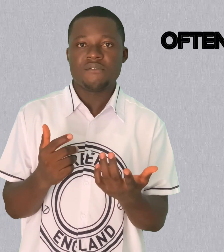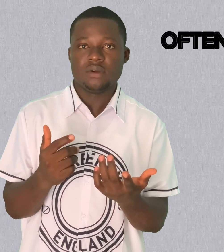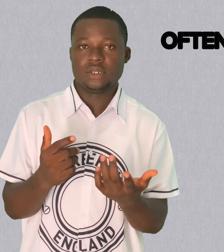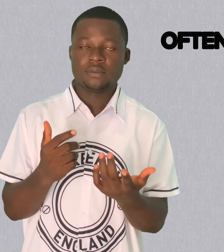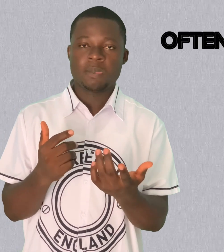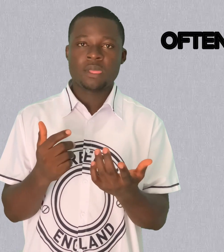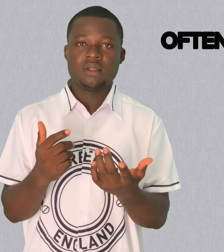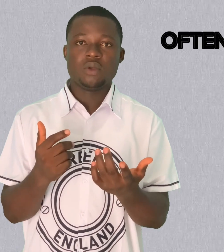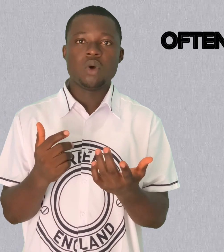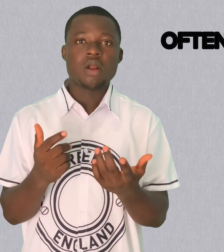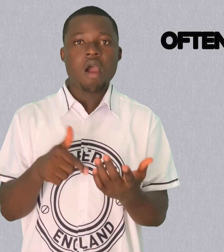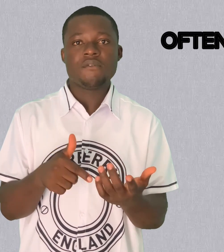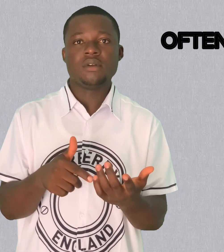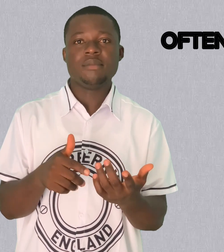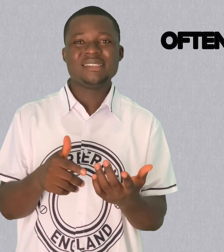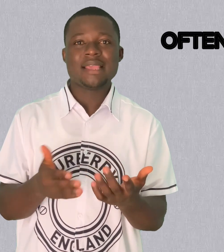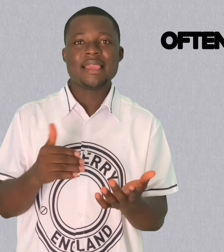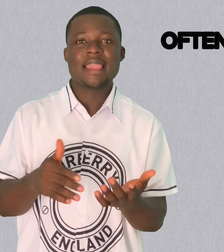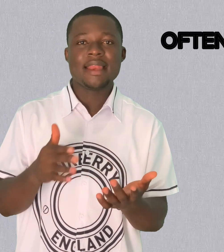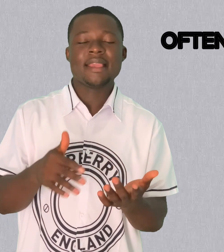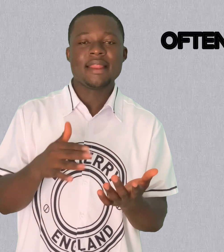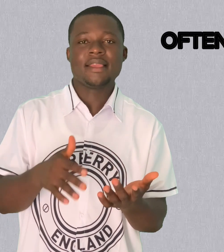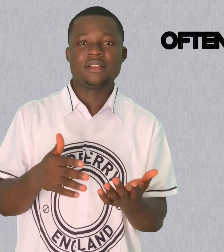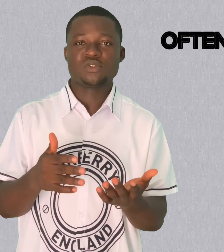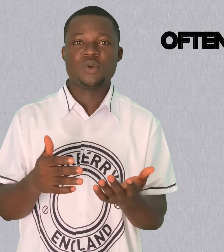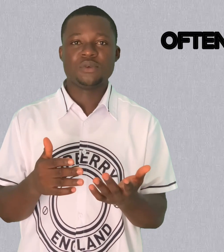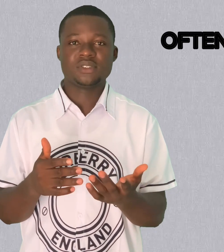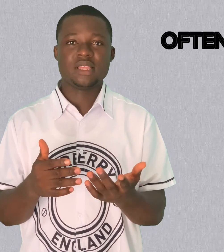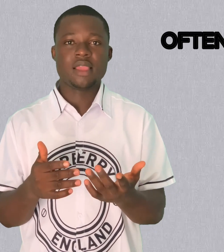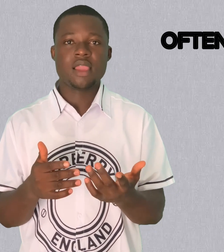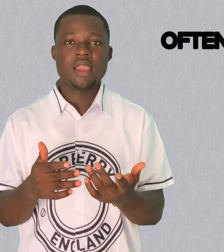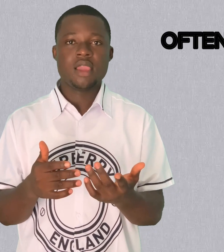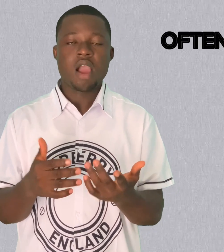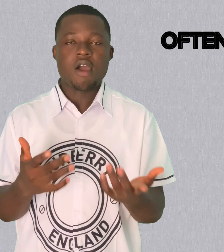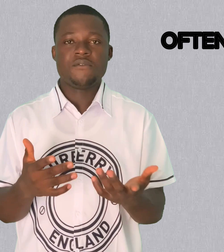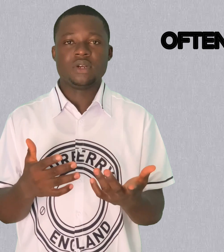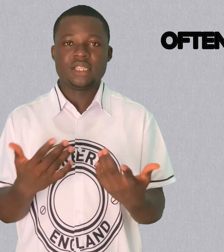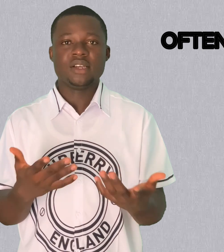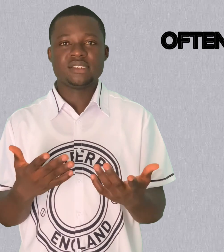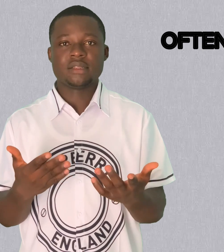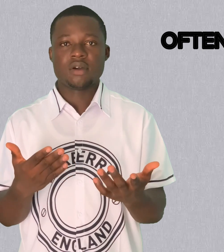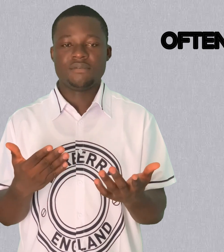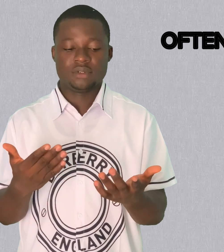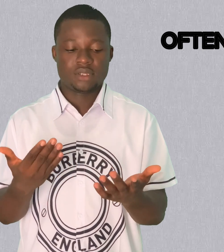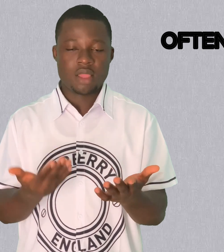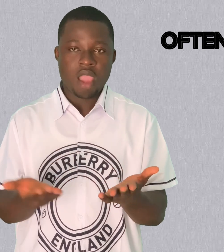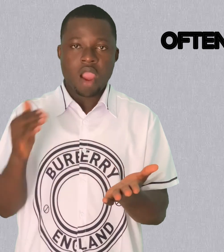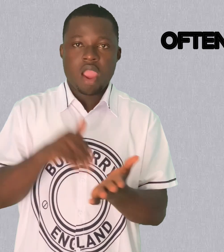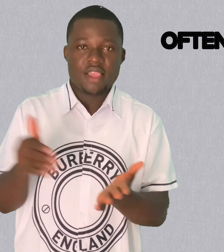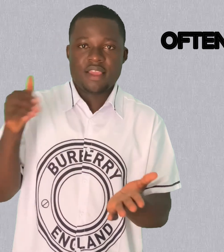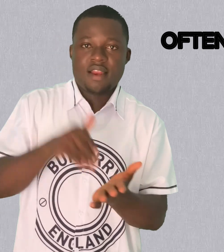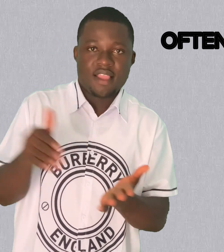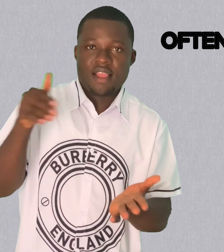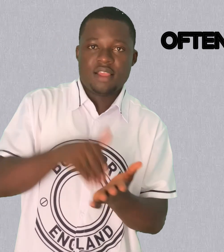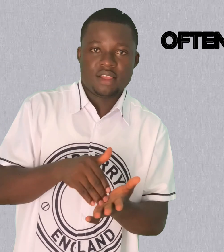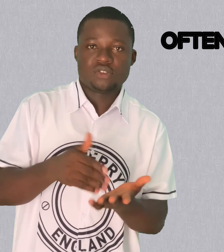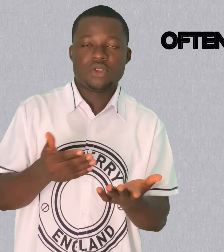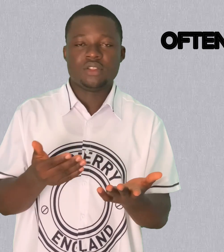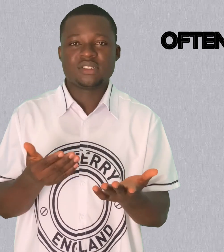often. The word often means again, again, again. So when you say often, he does that often. You say again, again, again. So he does